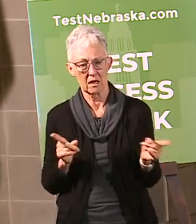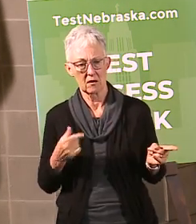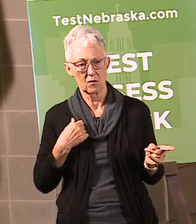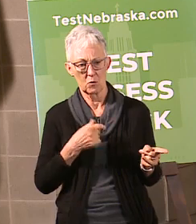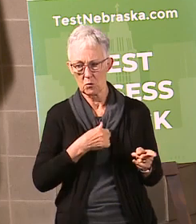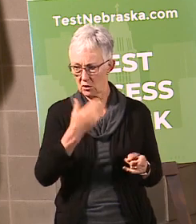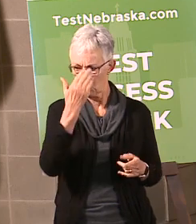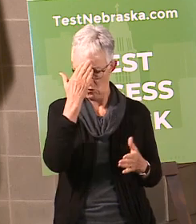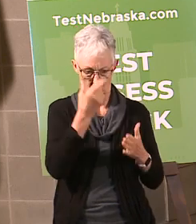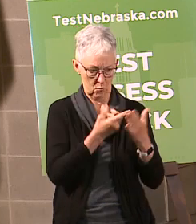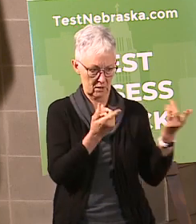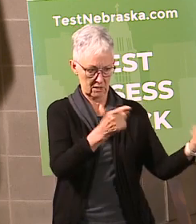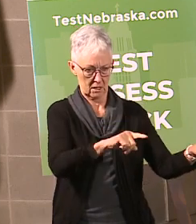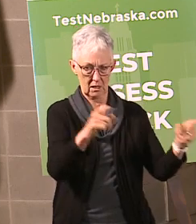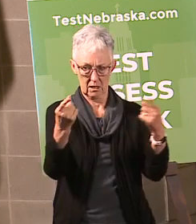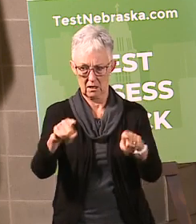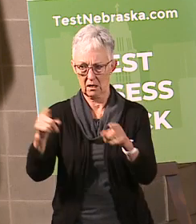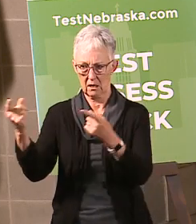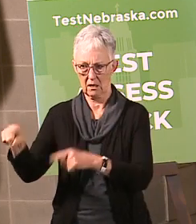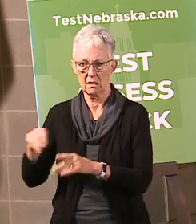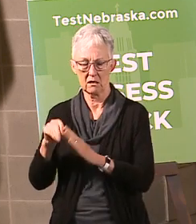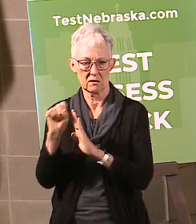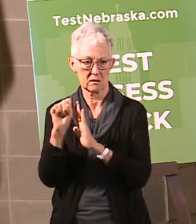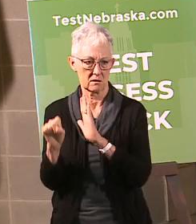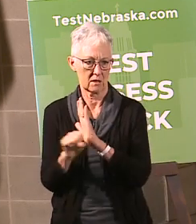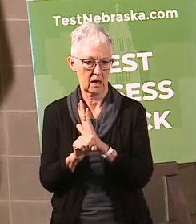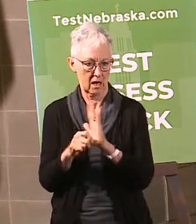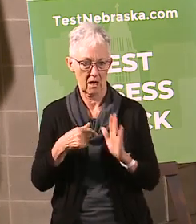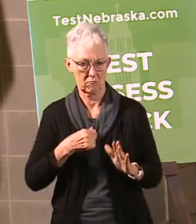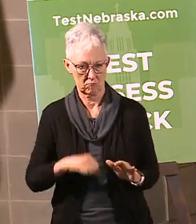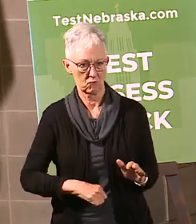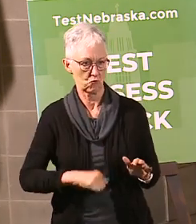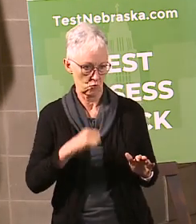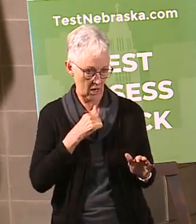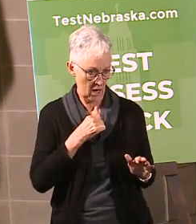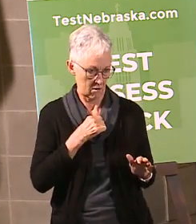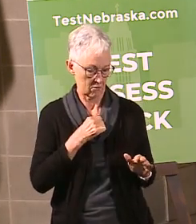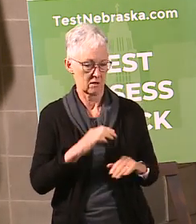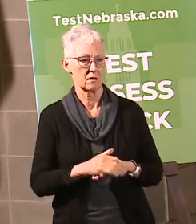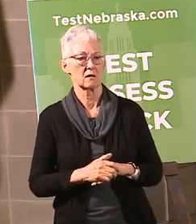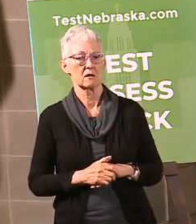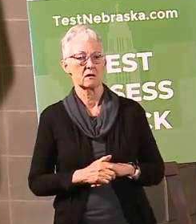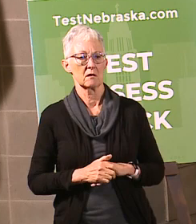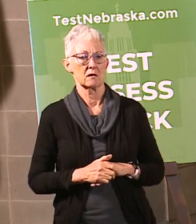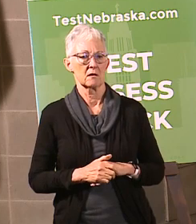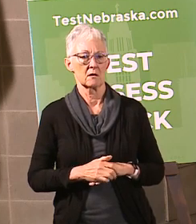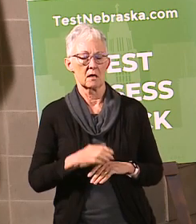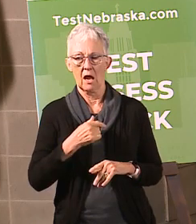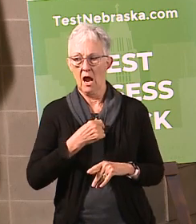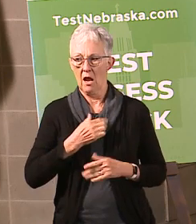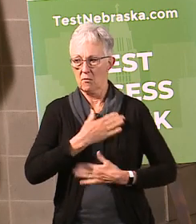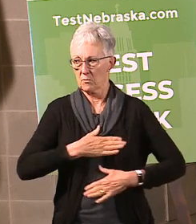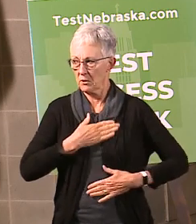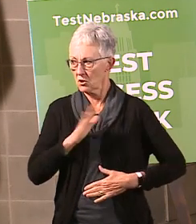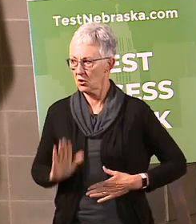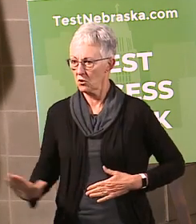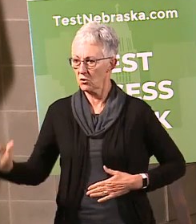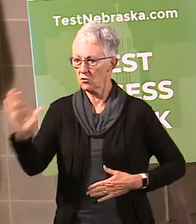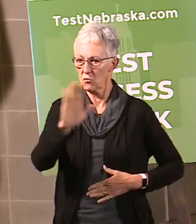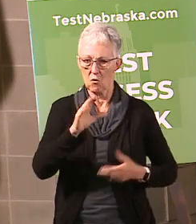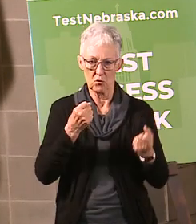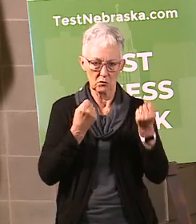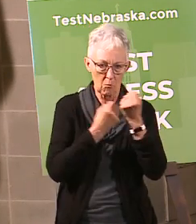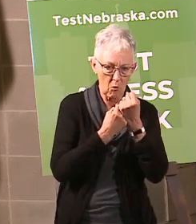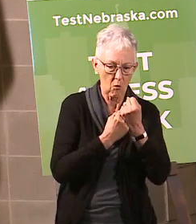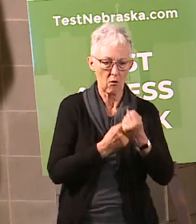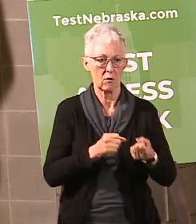in the state, and I am really impressed. And I appreciate everyone's strength and sense of community and resilience.